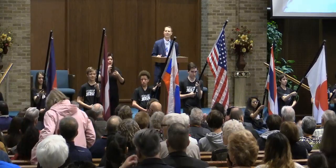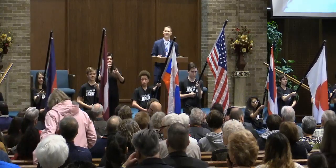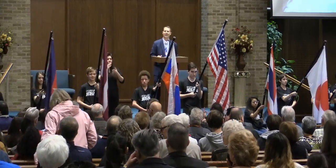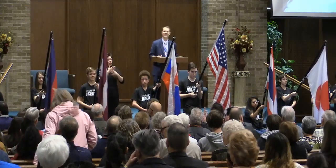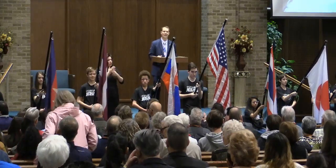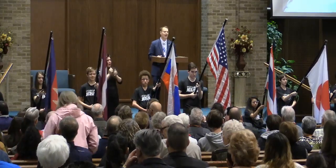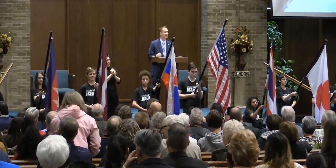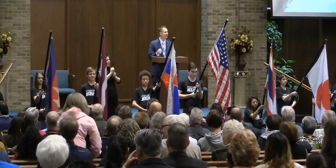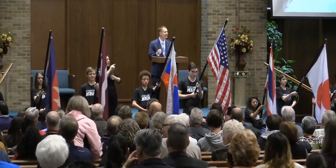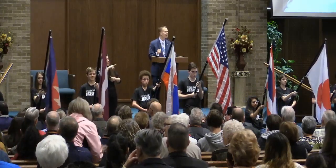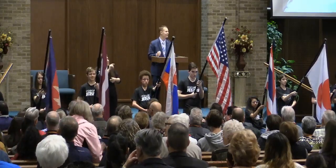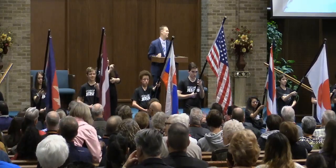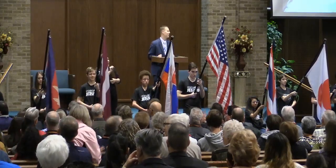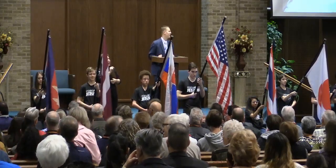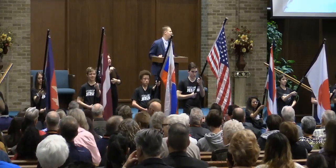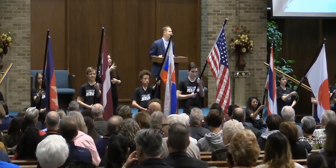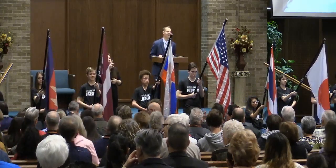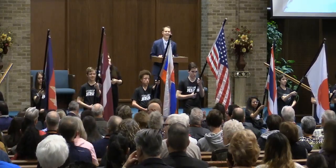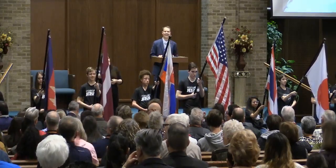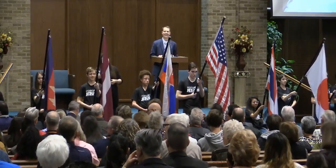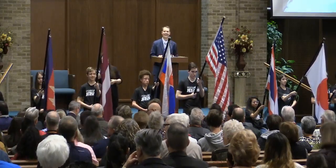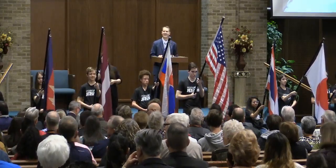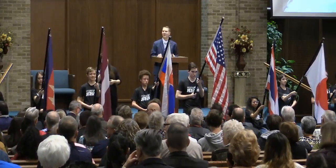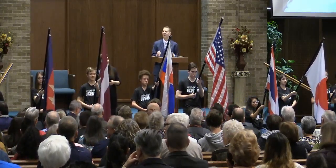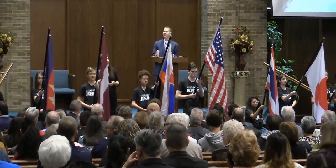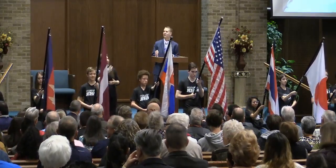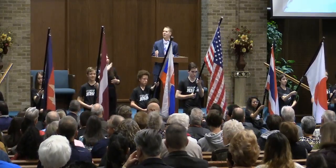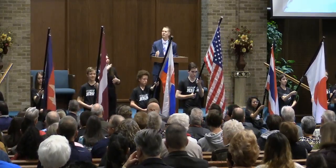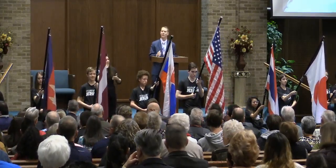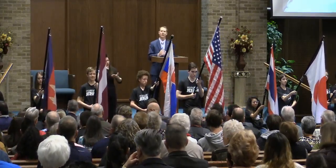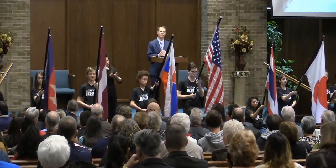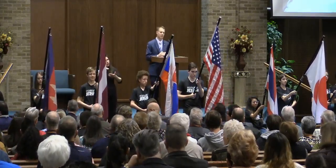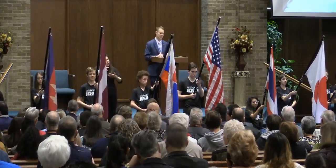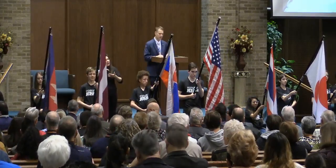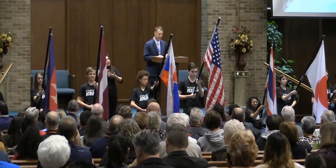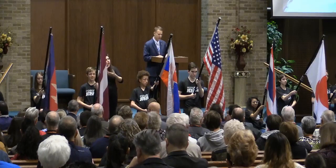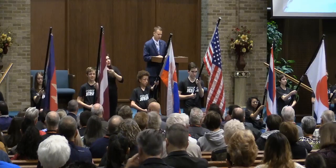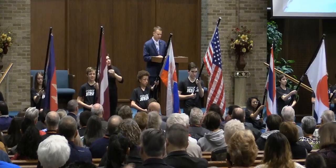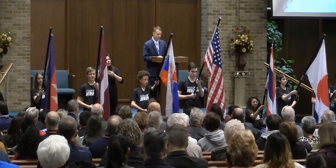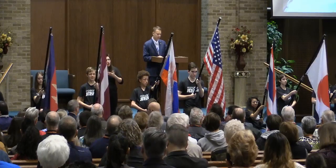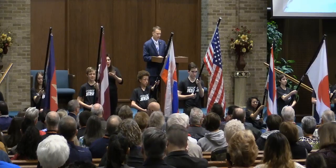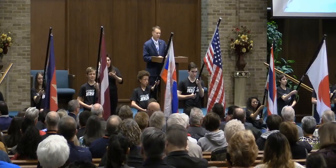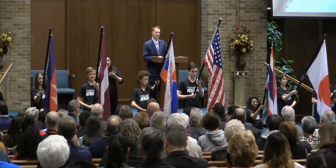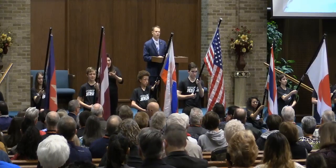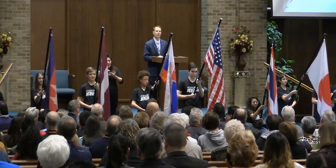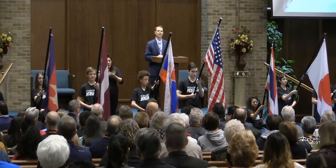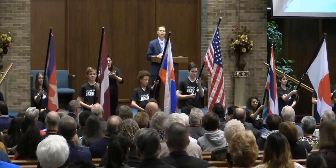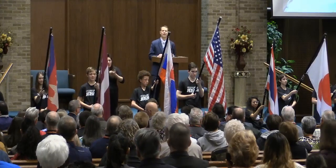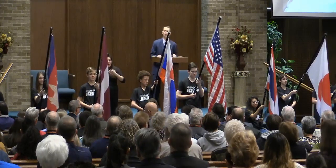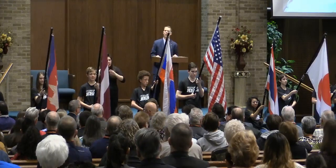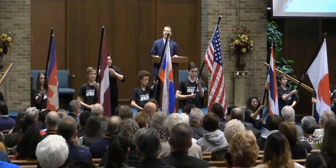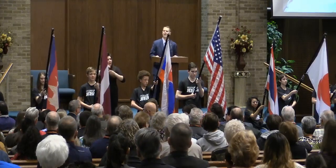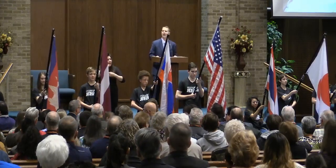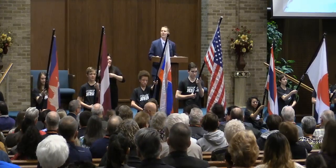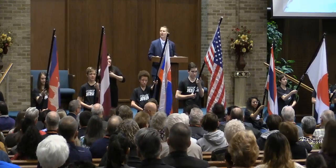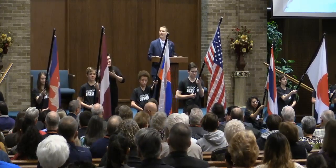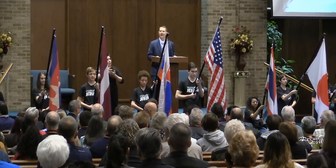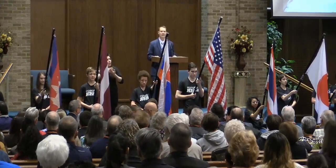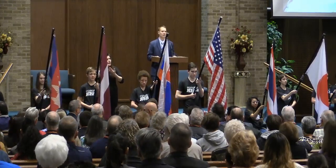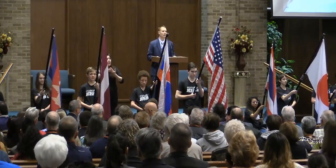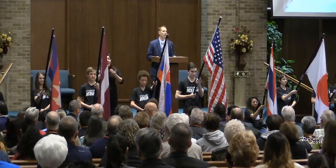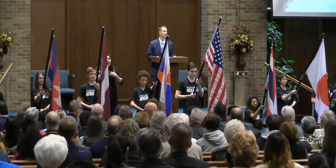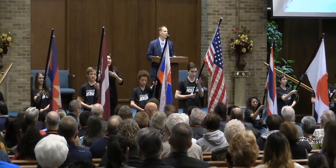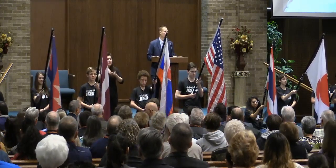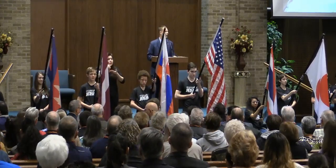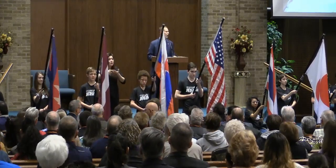or Robbie and say, hey, look at this story. Listen to why this person wants to be here. And we have students in this present AIM